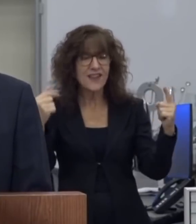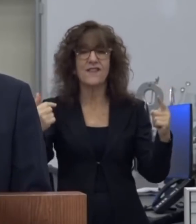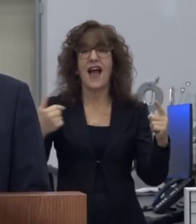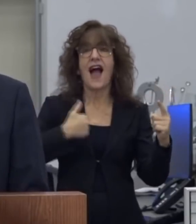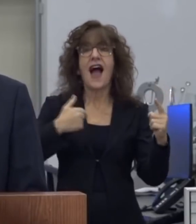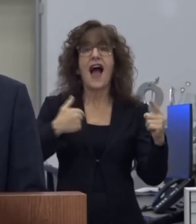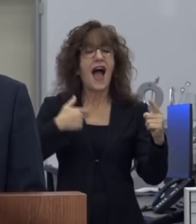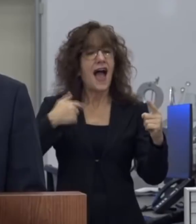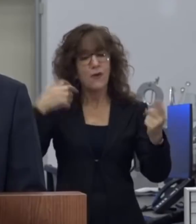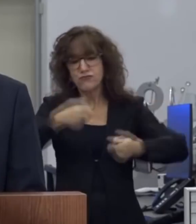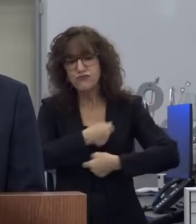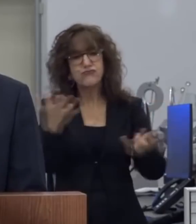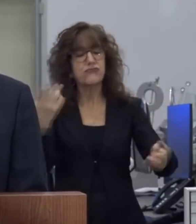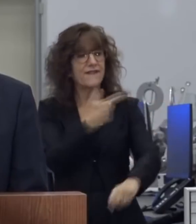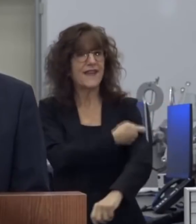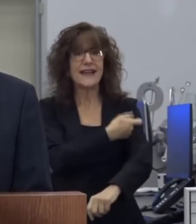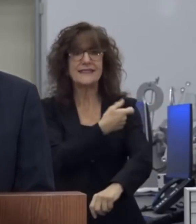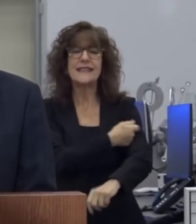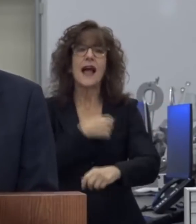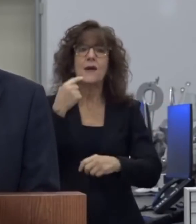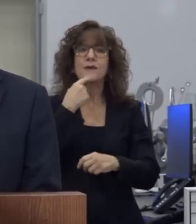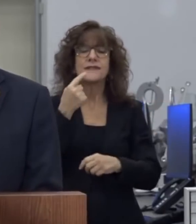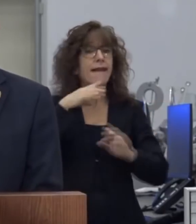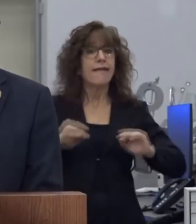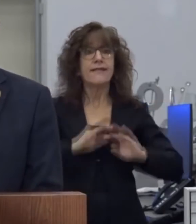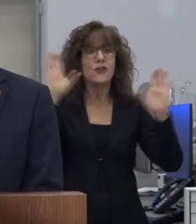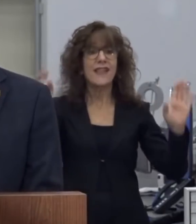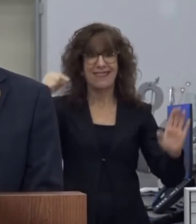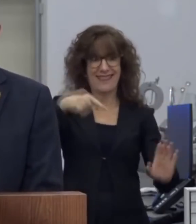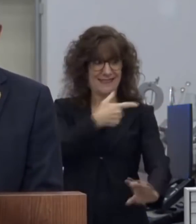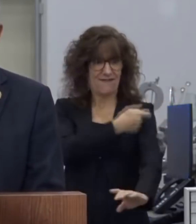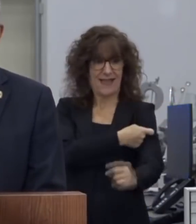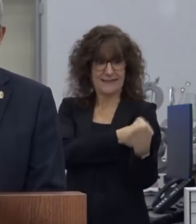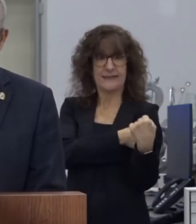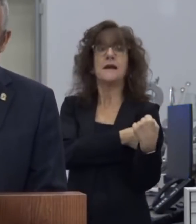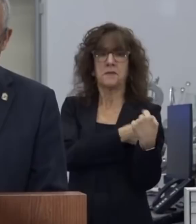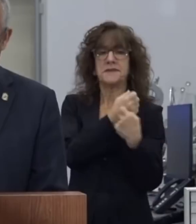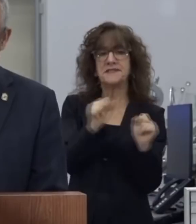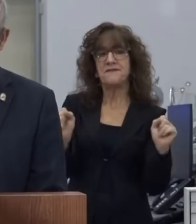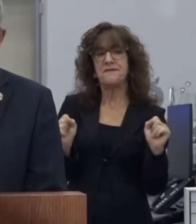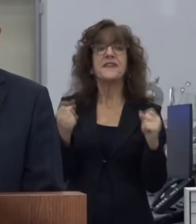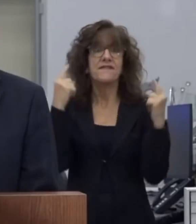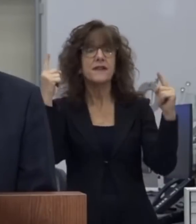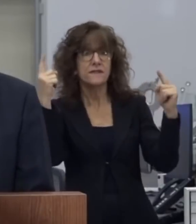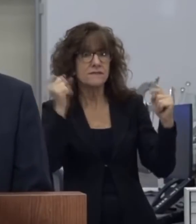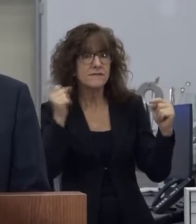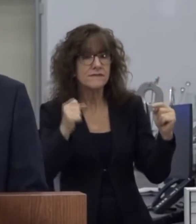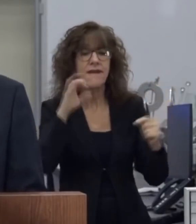the vaccine publicly, and I'm going to say very clearly that this vaccine is safe and effective.